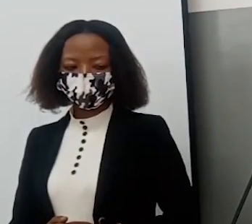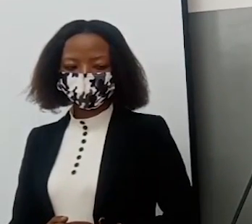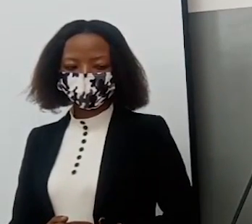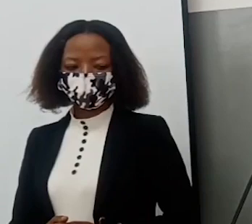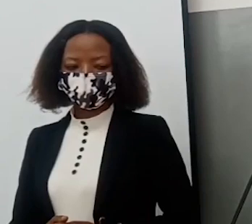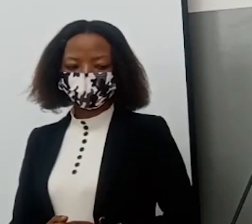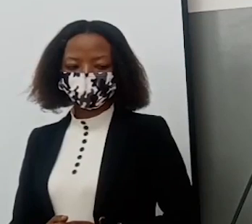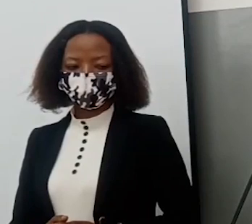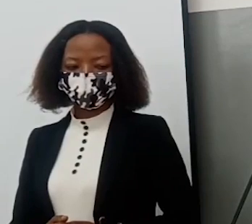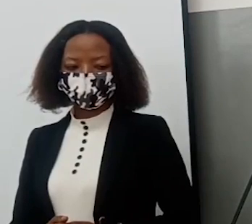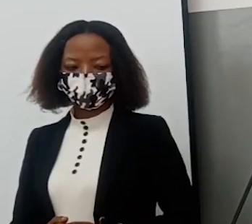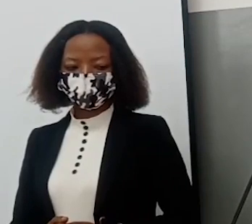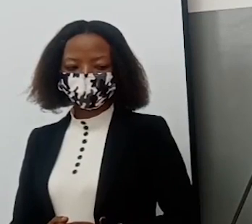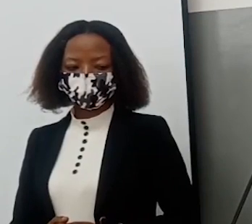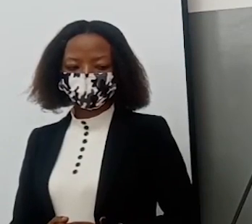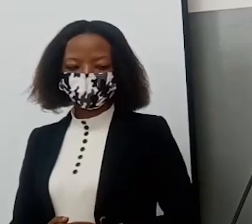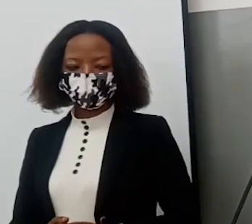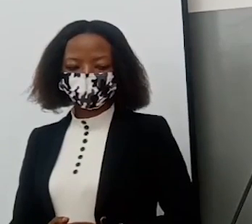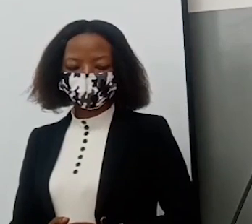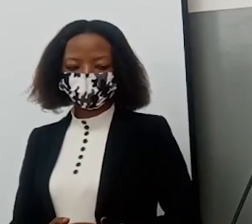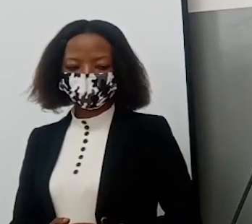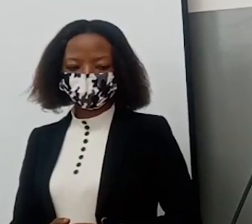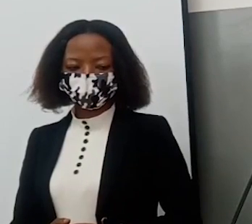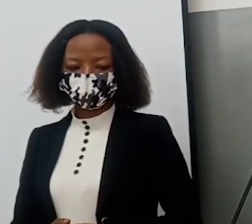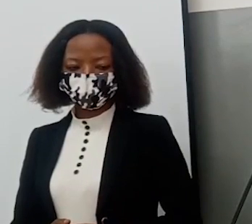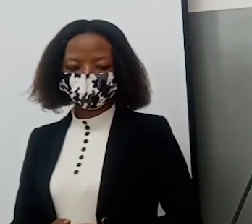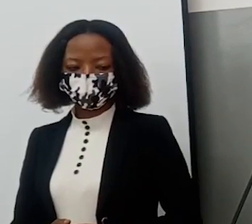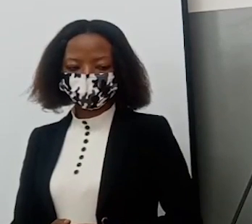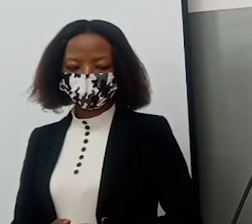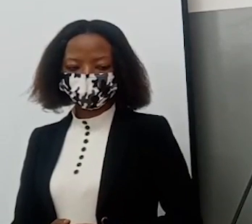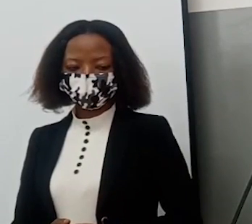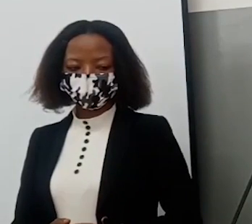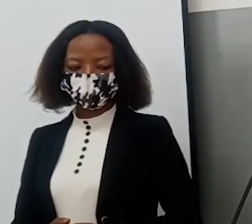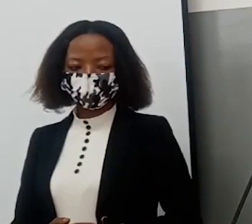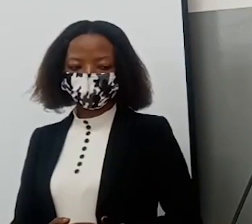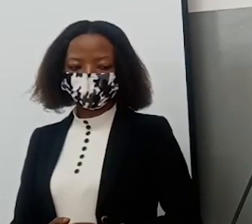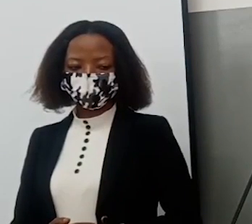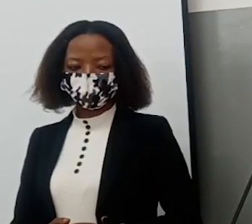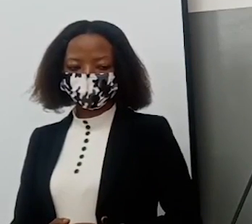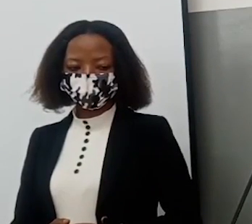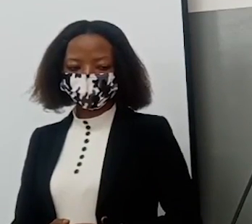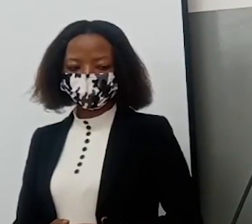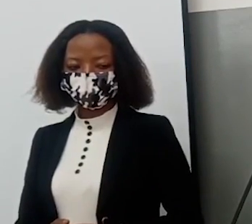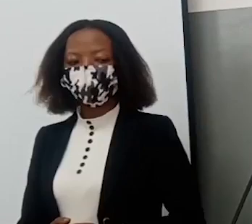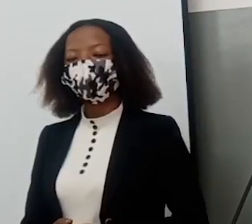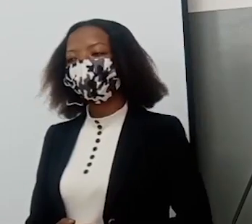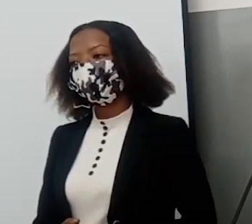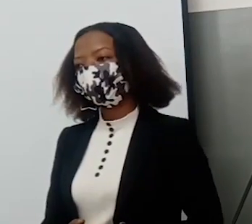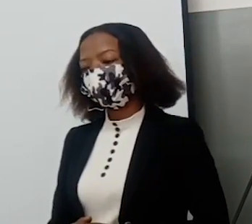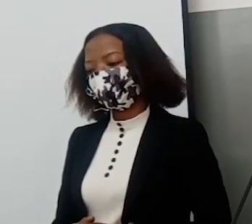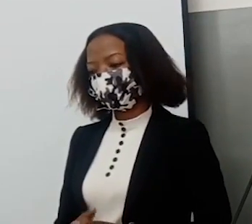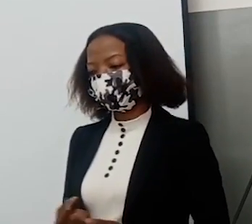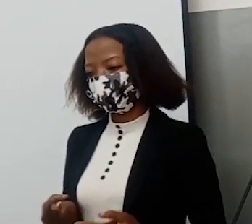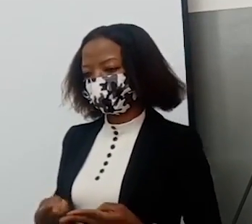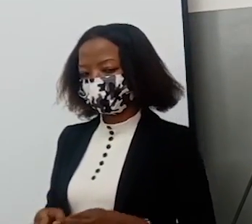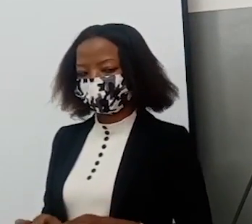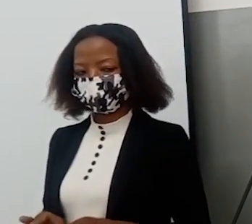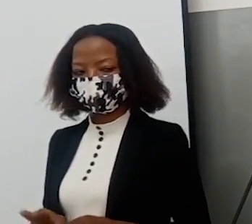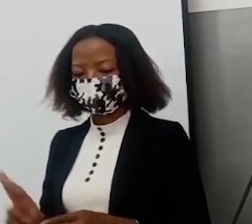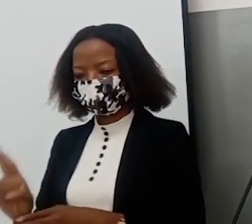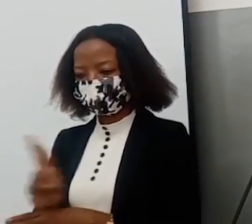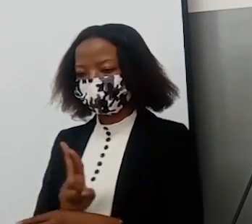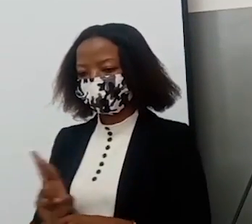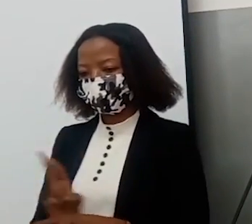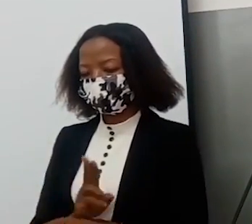we also be running a new stock system management tool, and then using